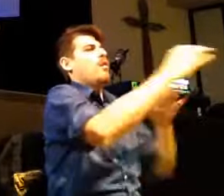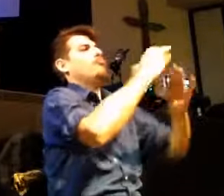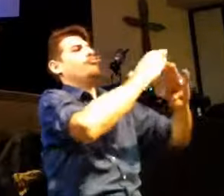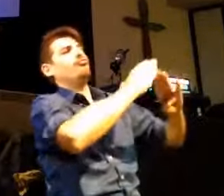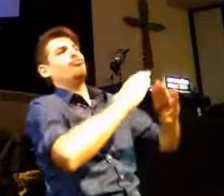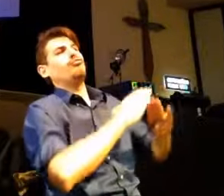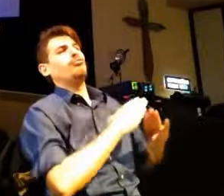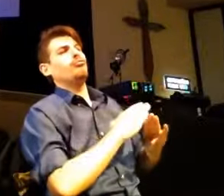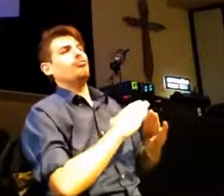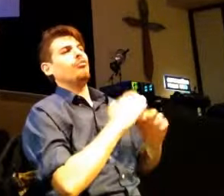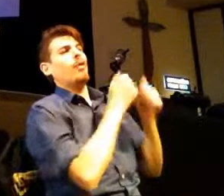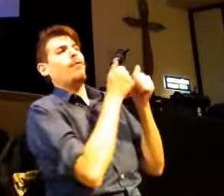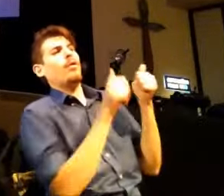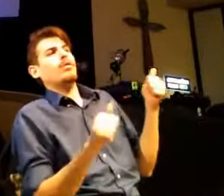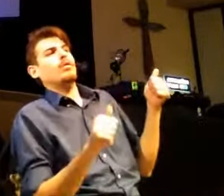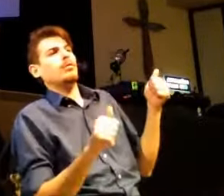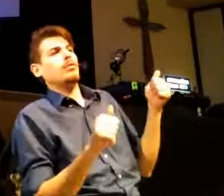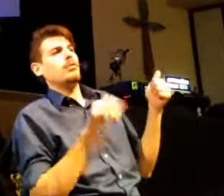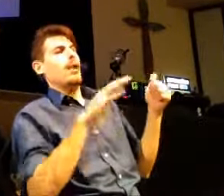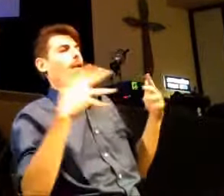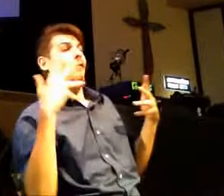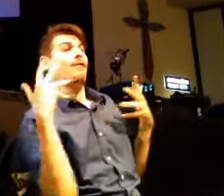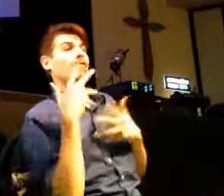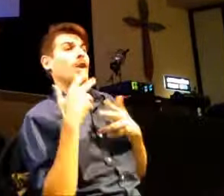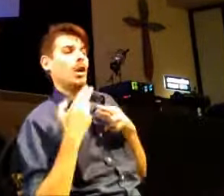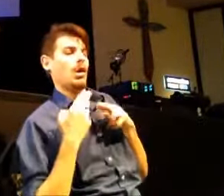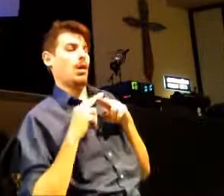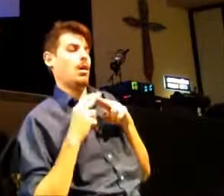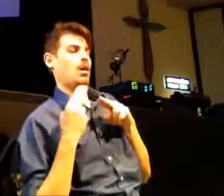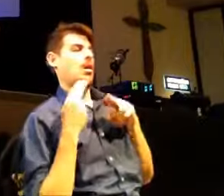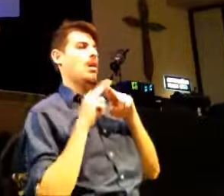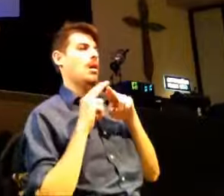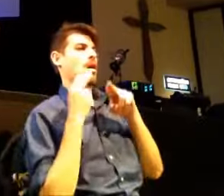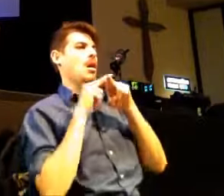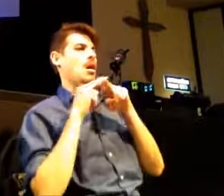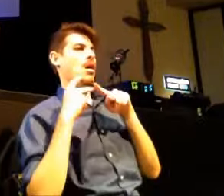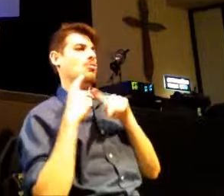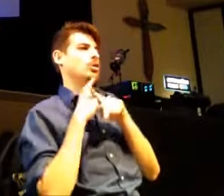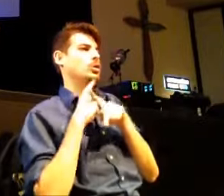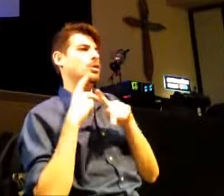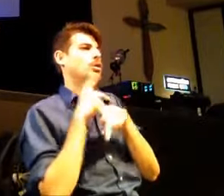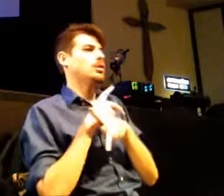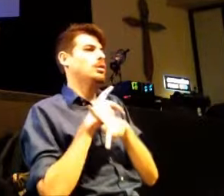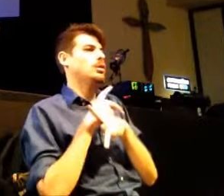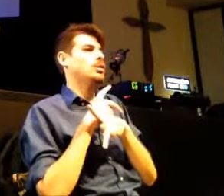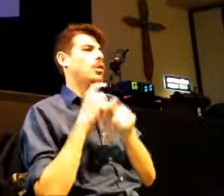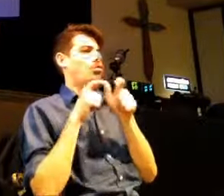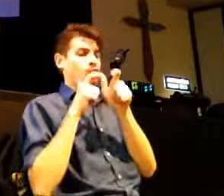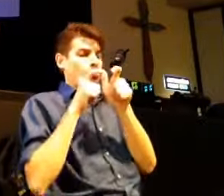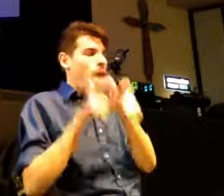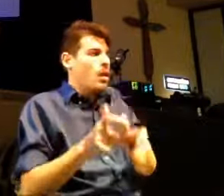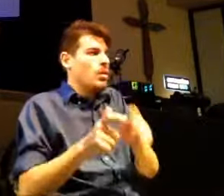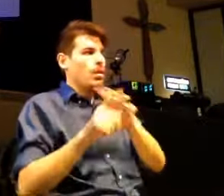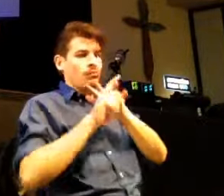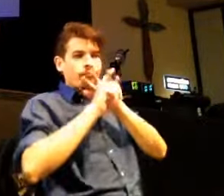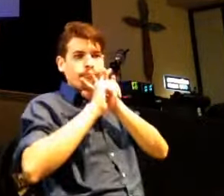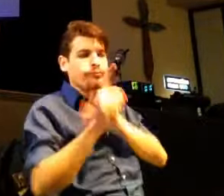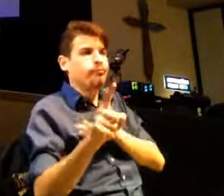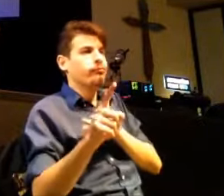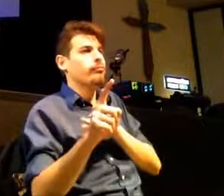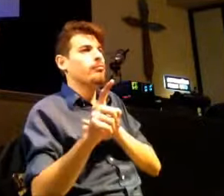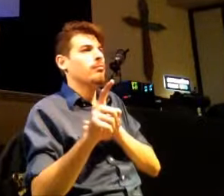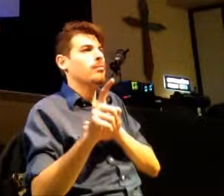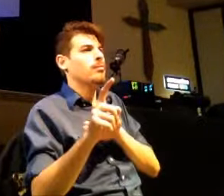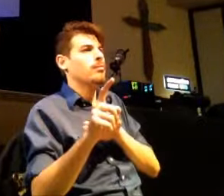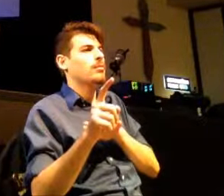inside. And maybe you find yourself running. And it seems like, if I